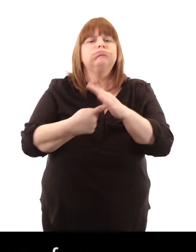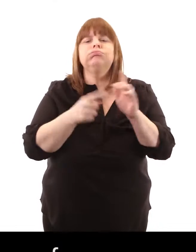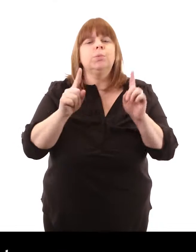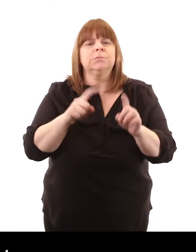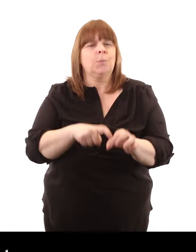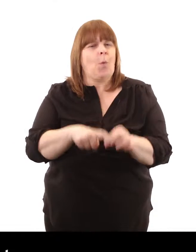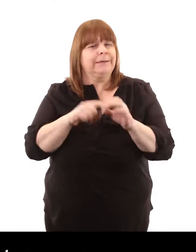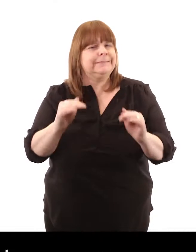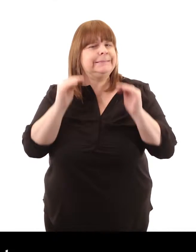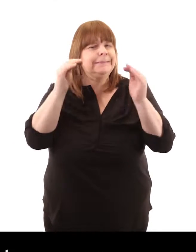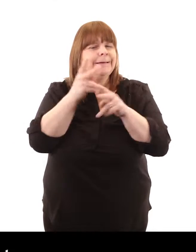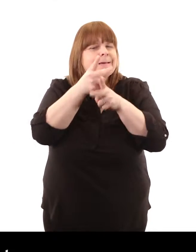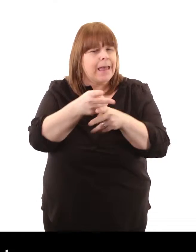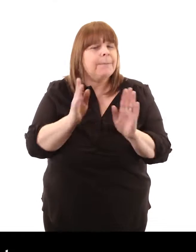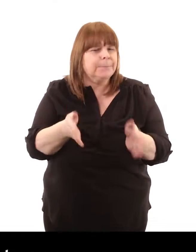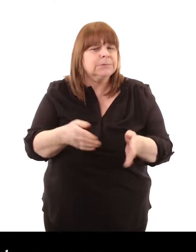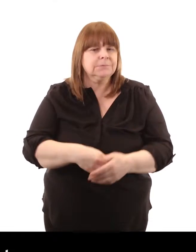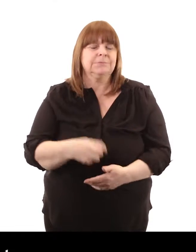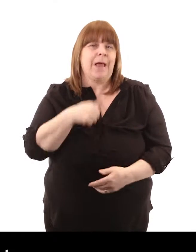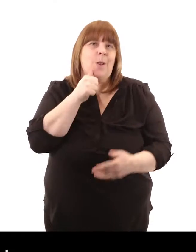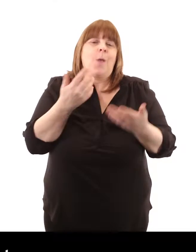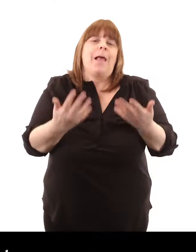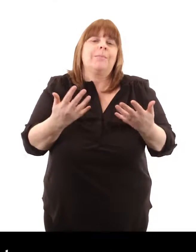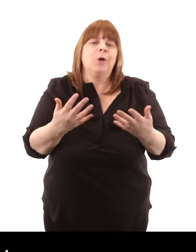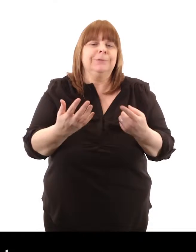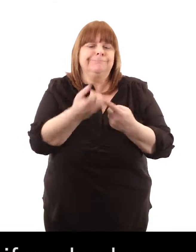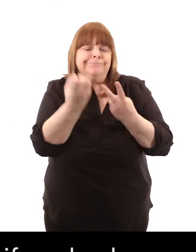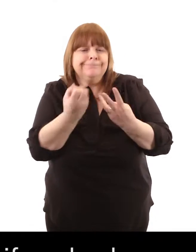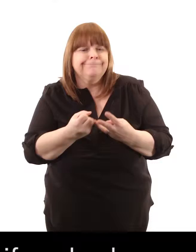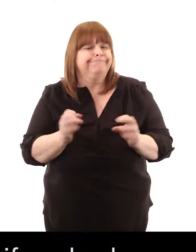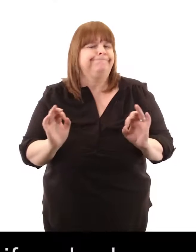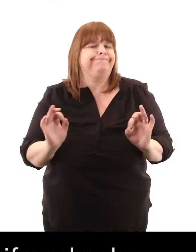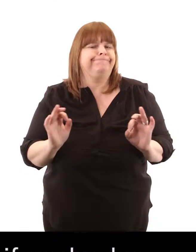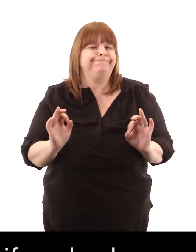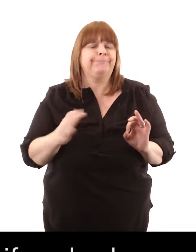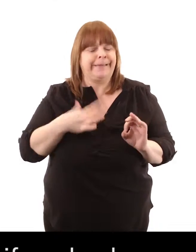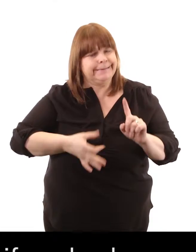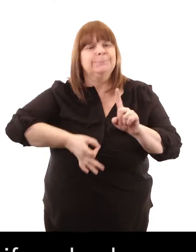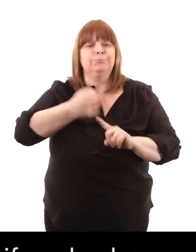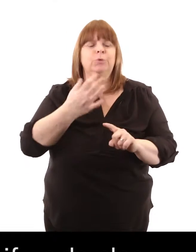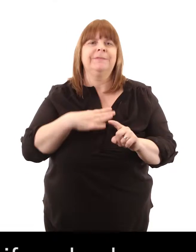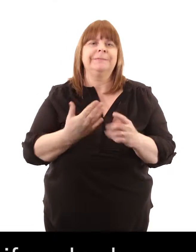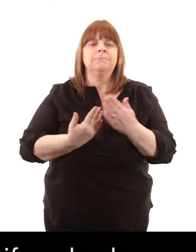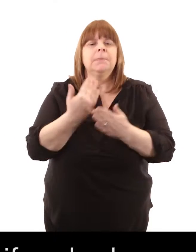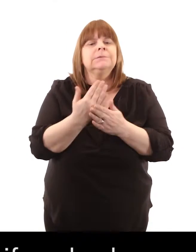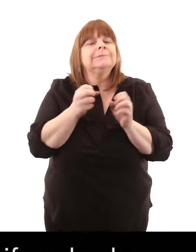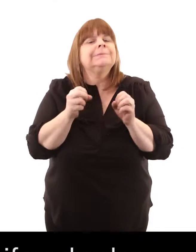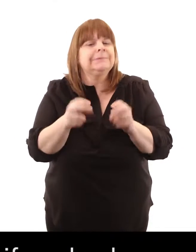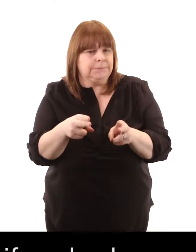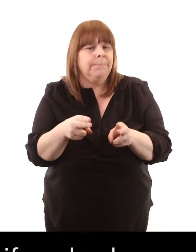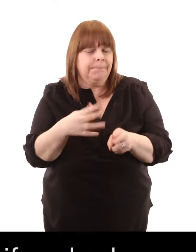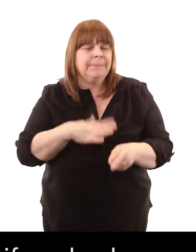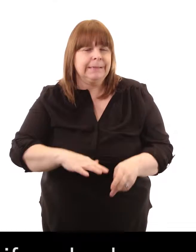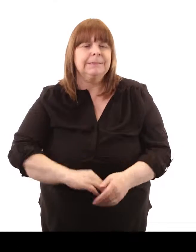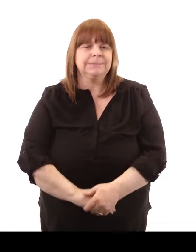care. We know that some of our outcomes are not as good as they should be, and we know we can improve on those if we develop a modern system for caring